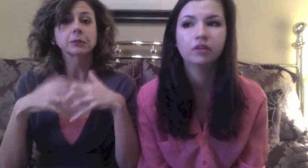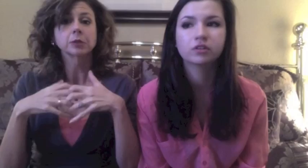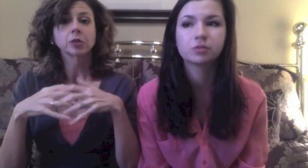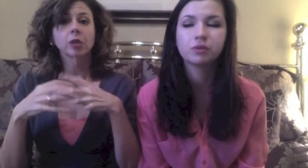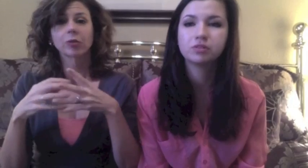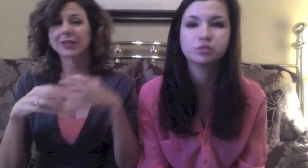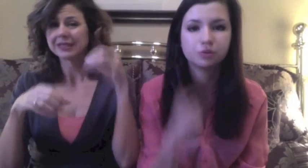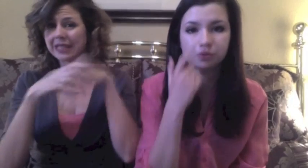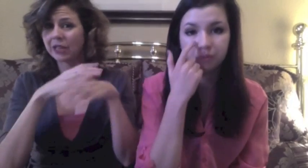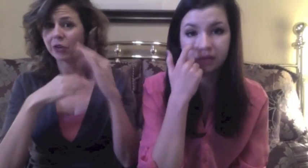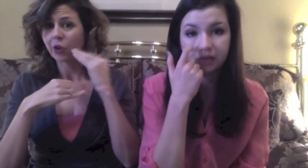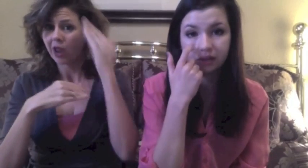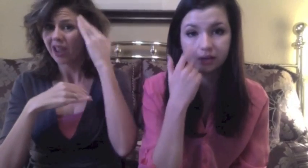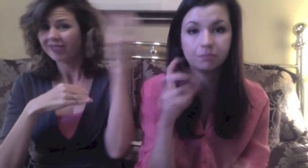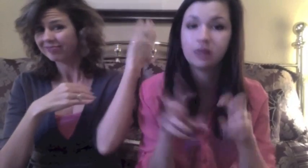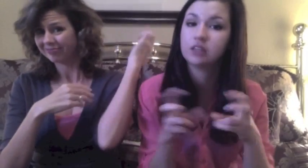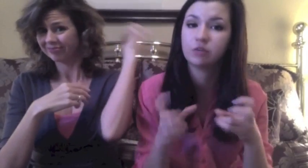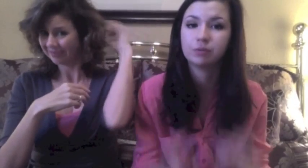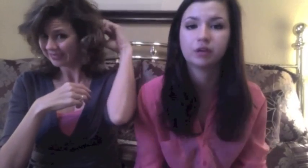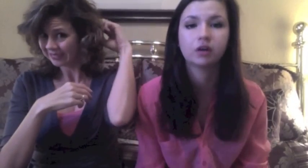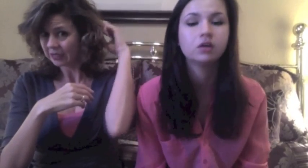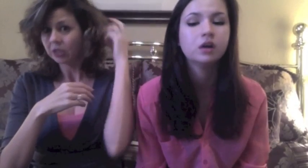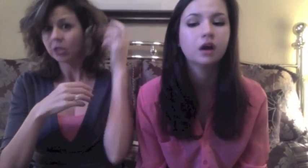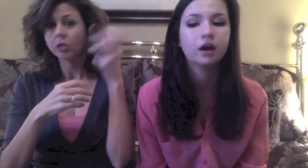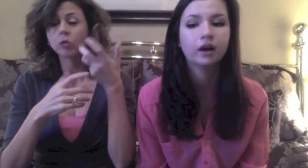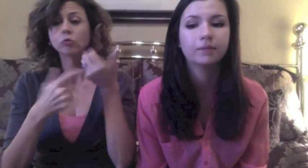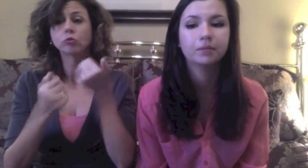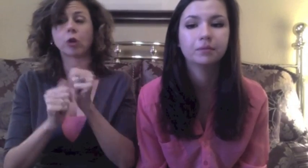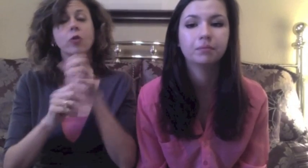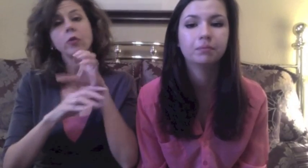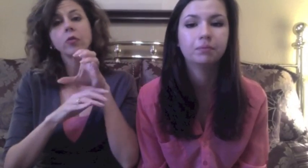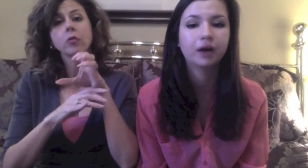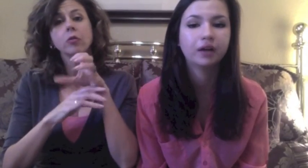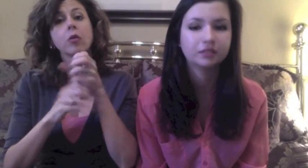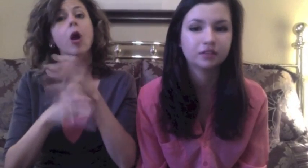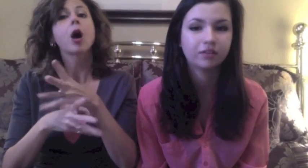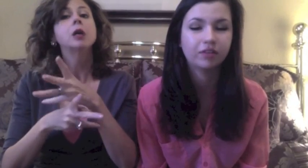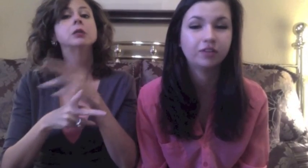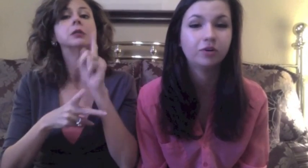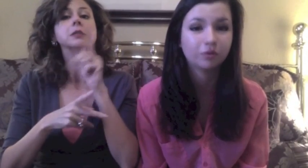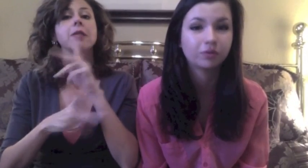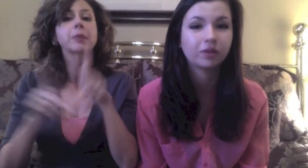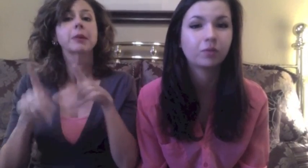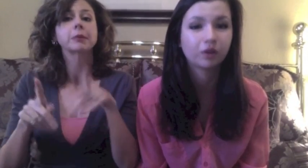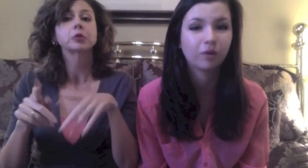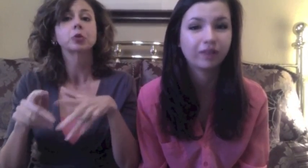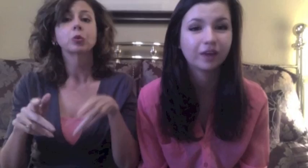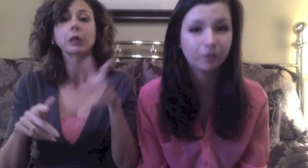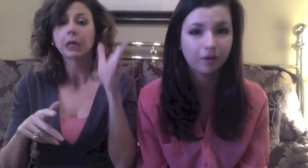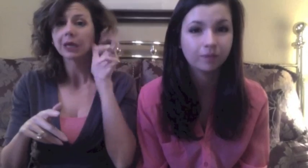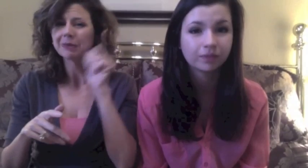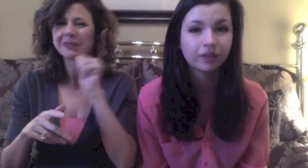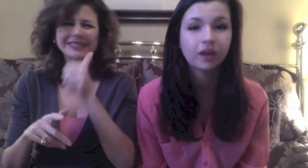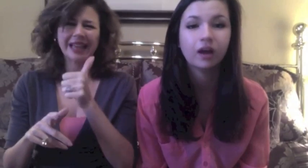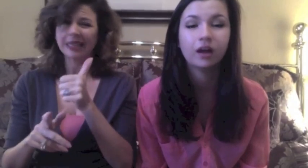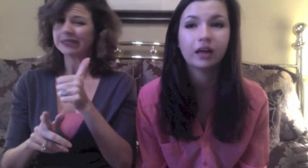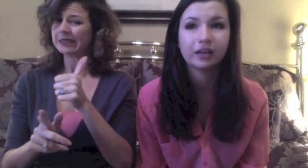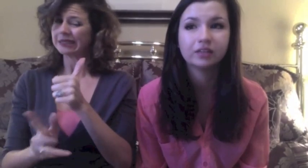in your head, and they're supposed to make deaf people hear. But they don't really work quite that